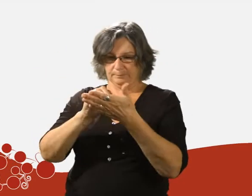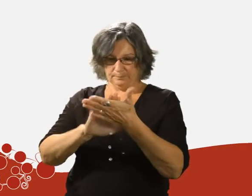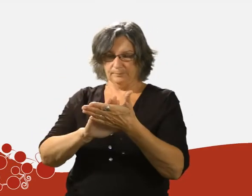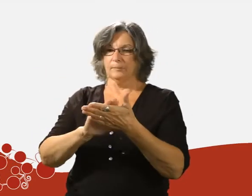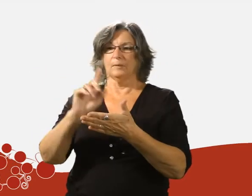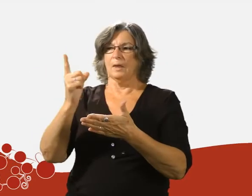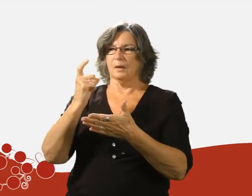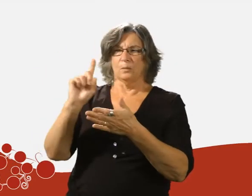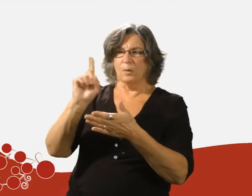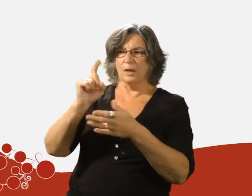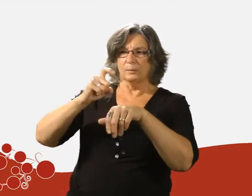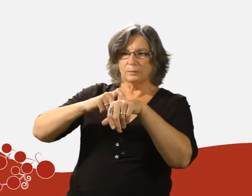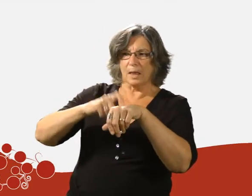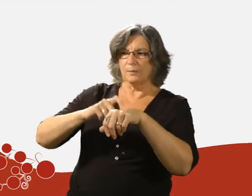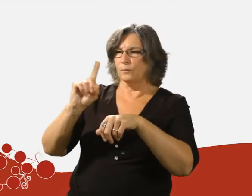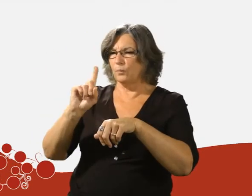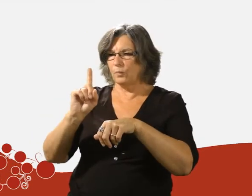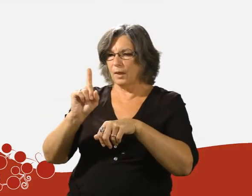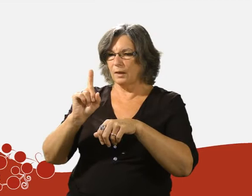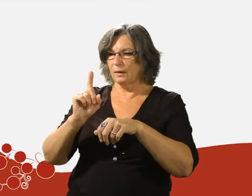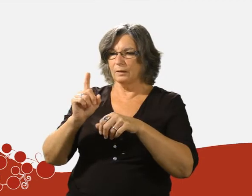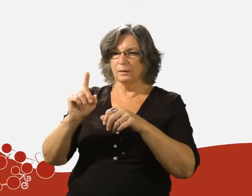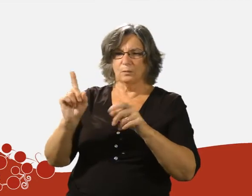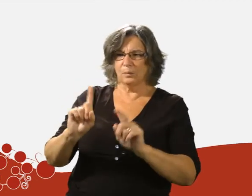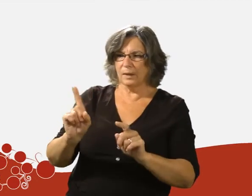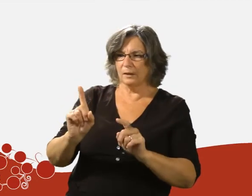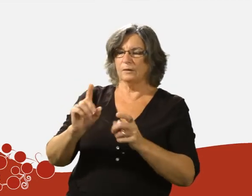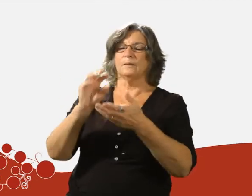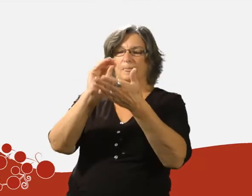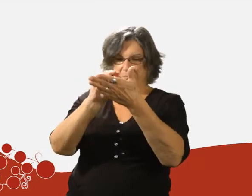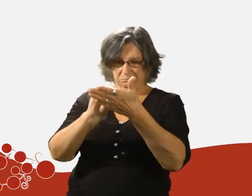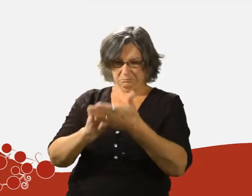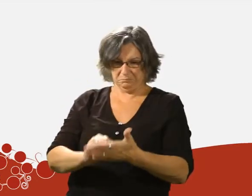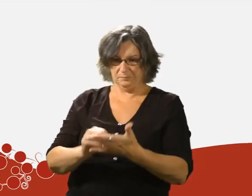You will need to provide them with the date, time, and location of the assignment.